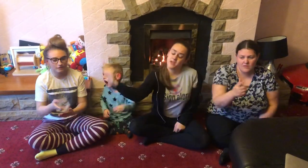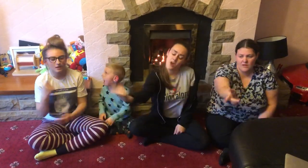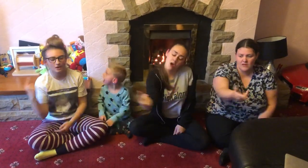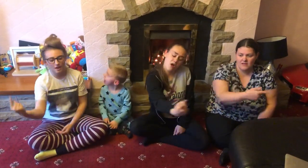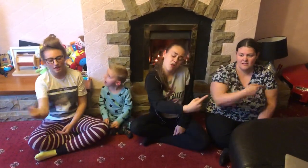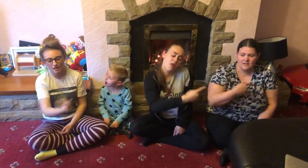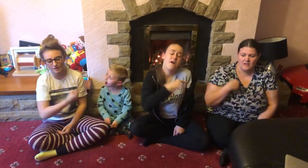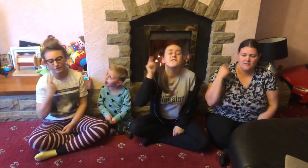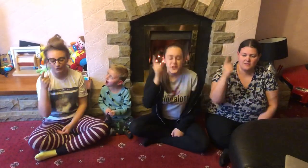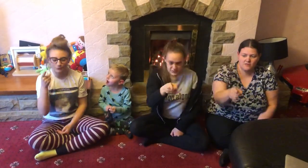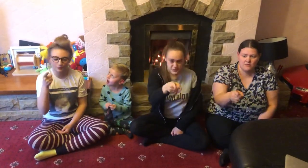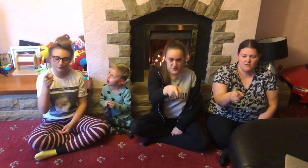me all of you.